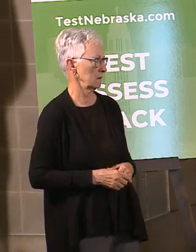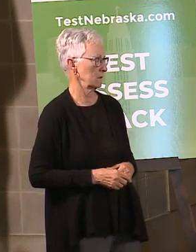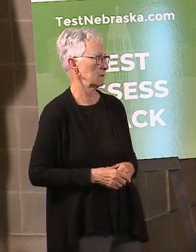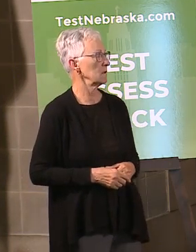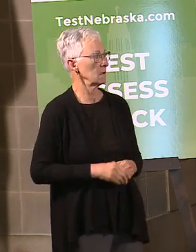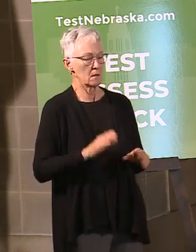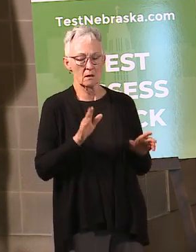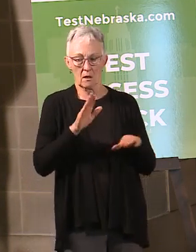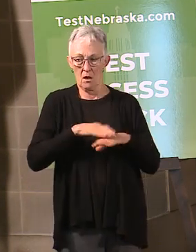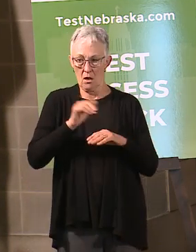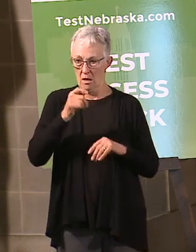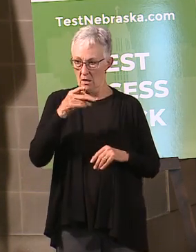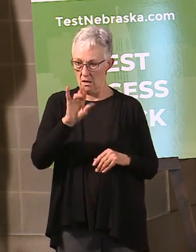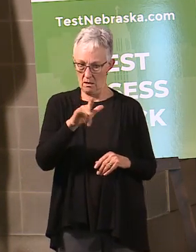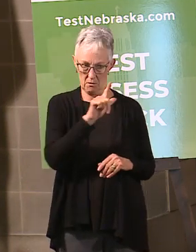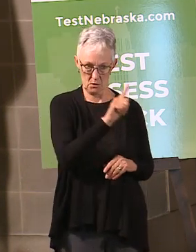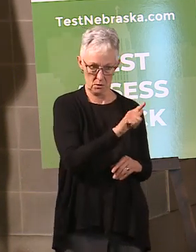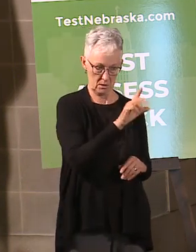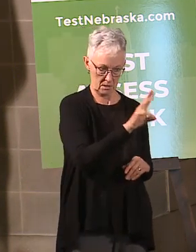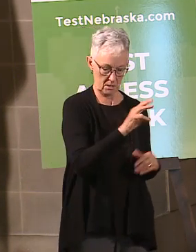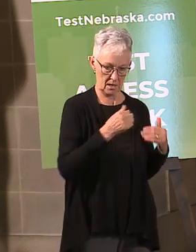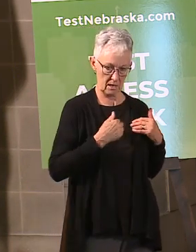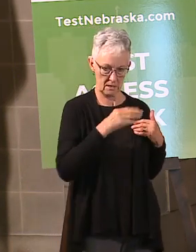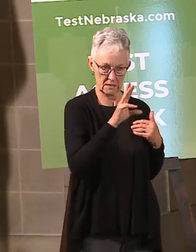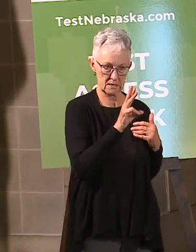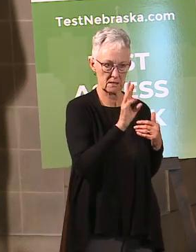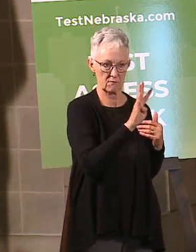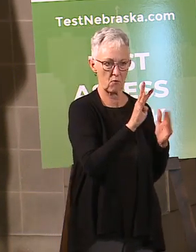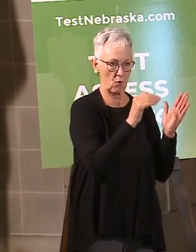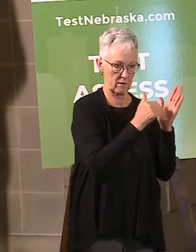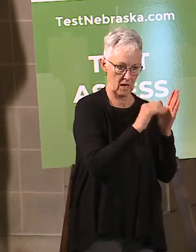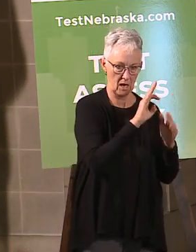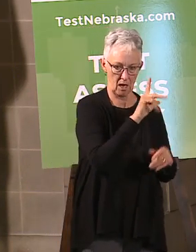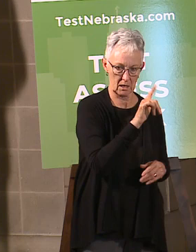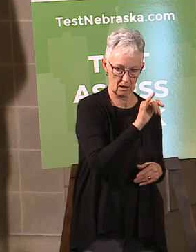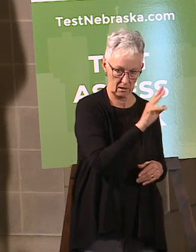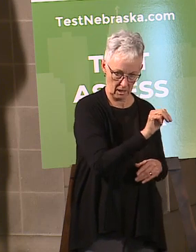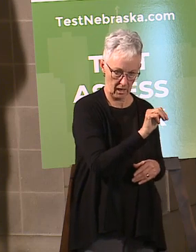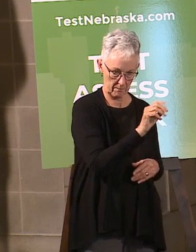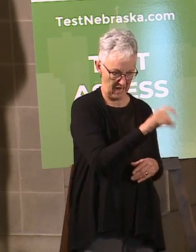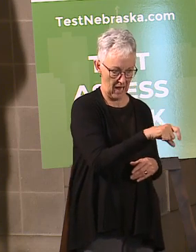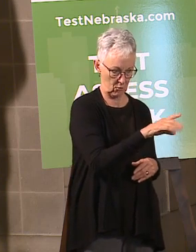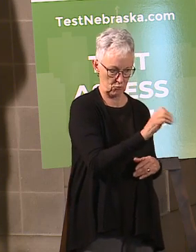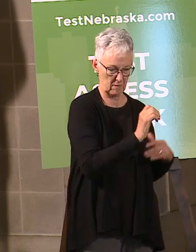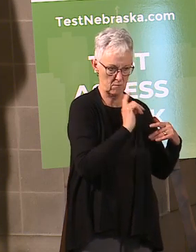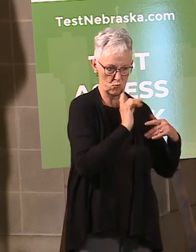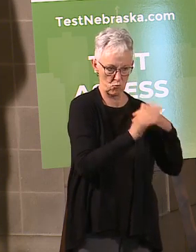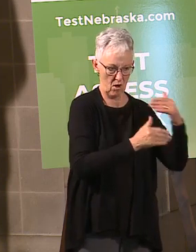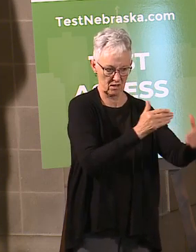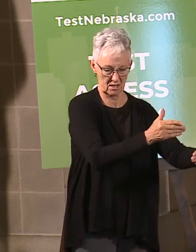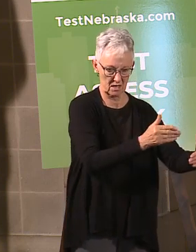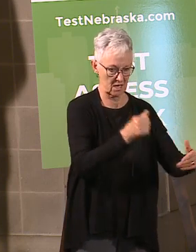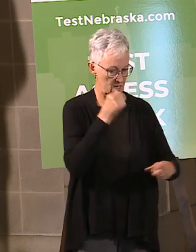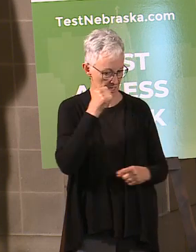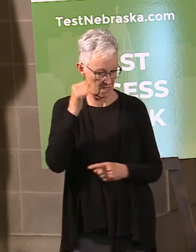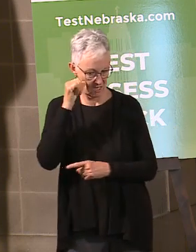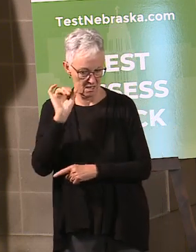As of April 26th, we had about 64,000 claims that needed to be processed. As of yesterday, that